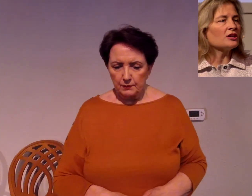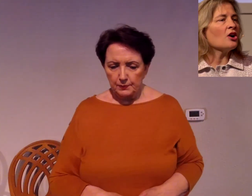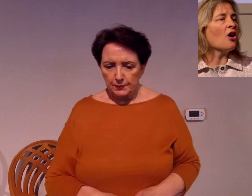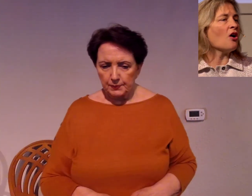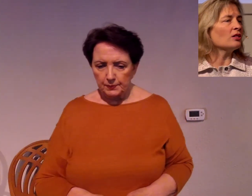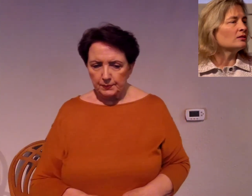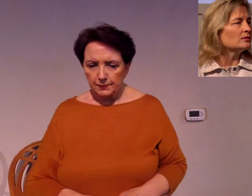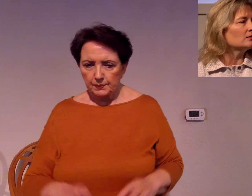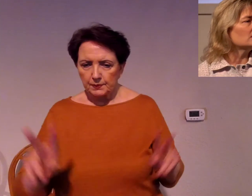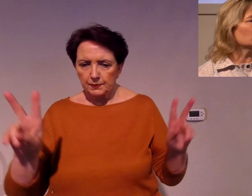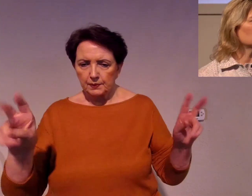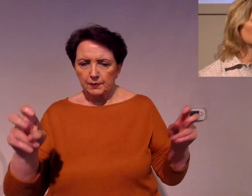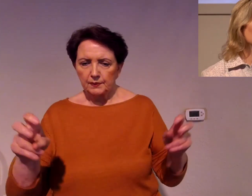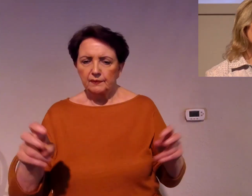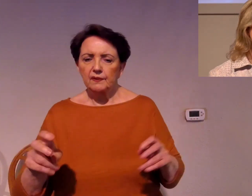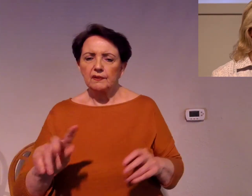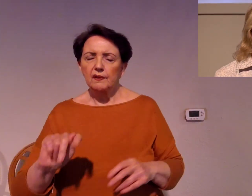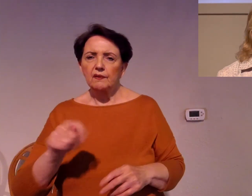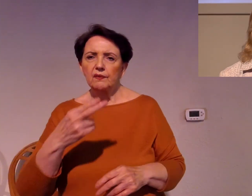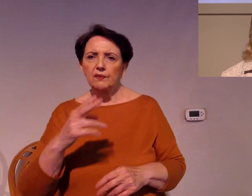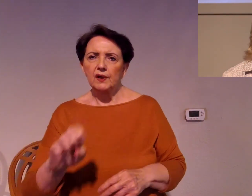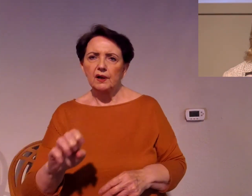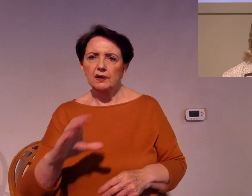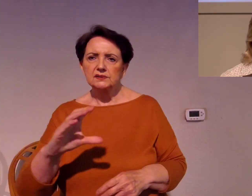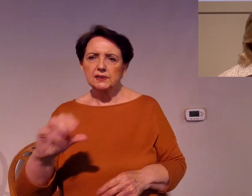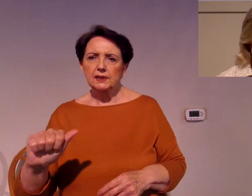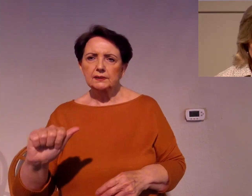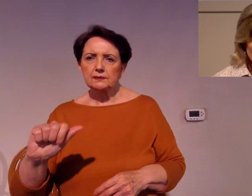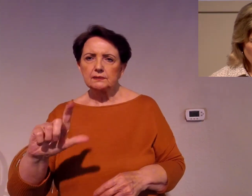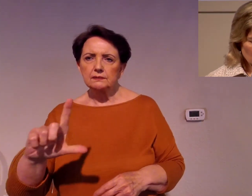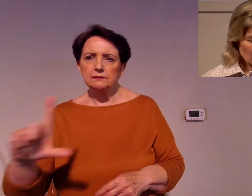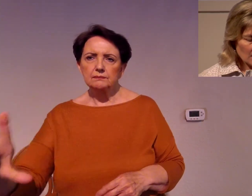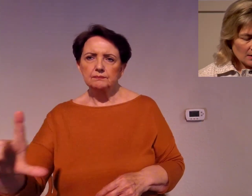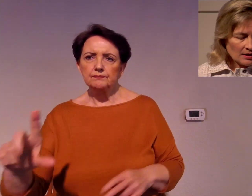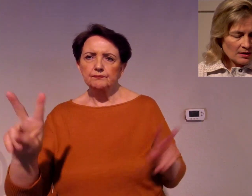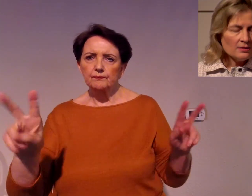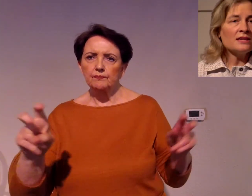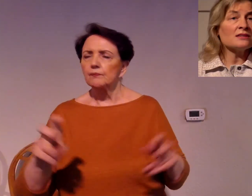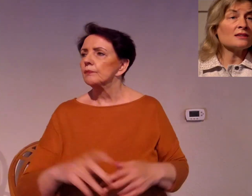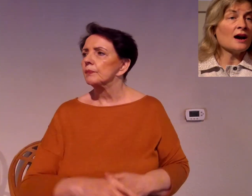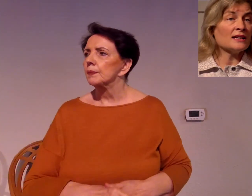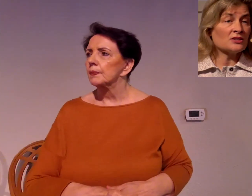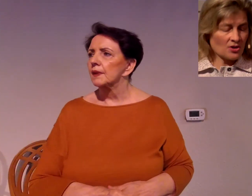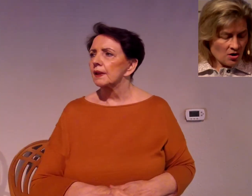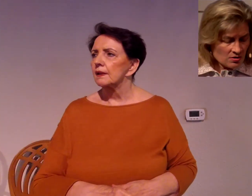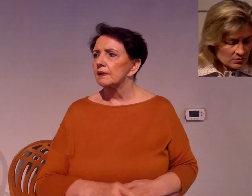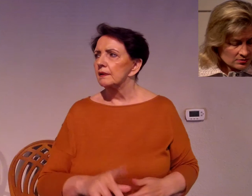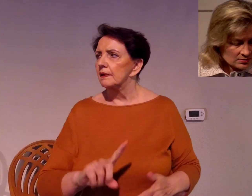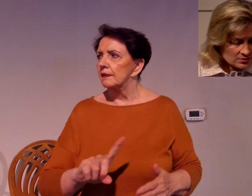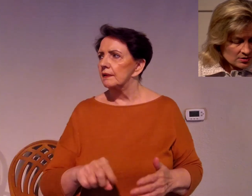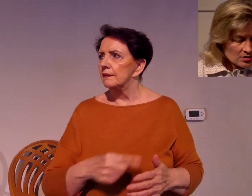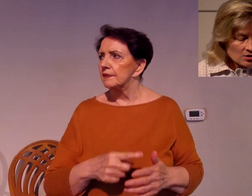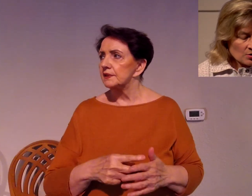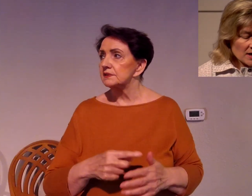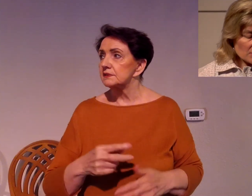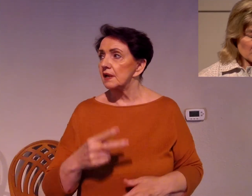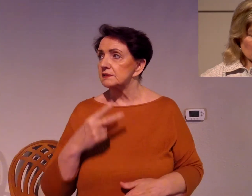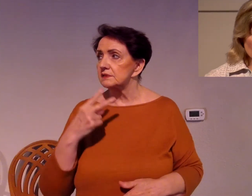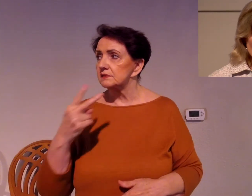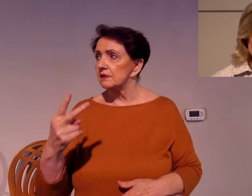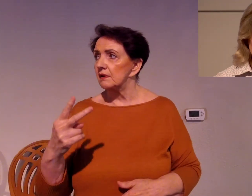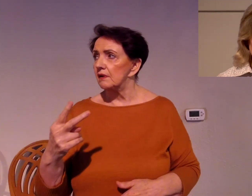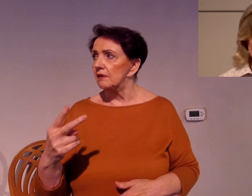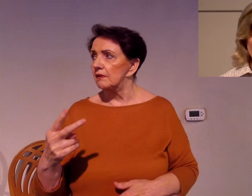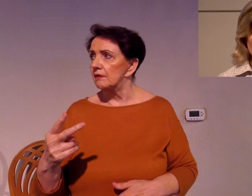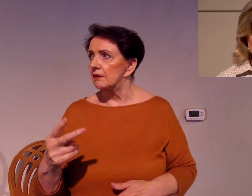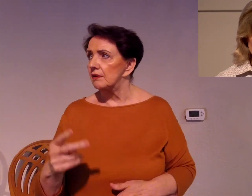It's called The Call. This I saw or else